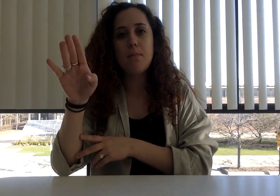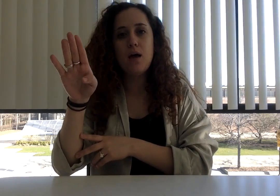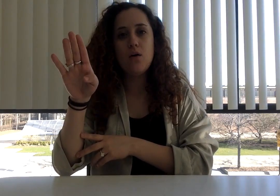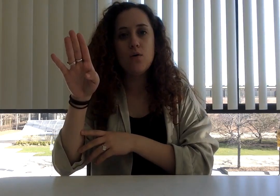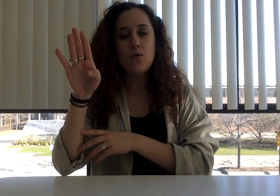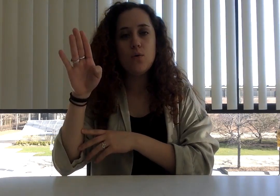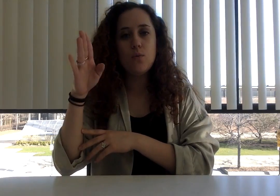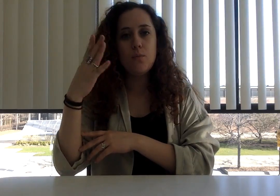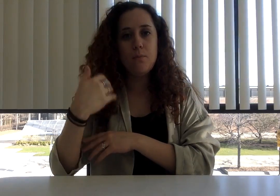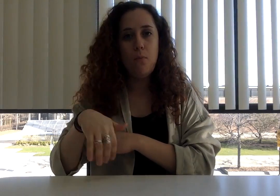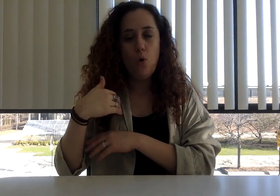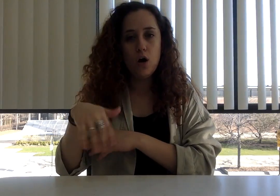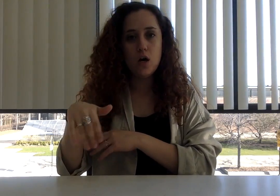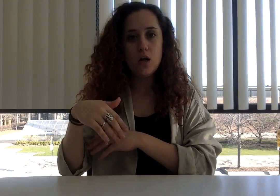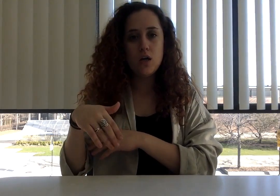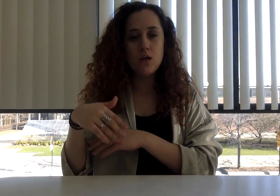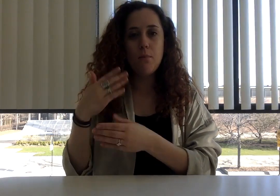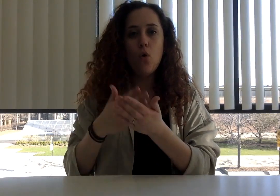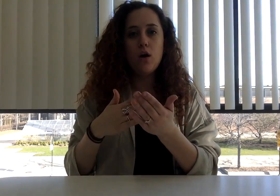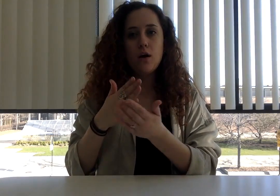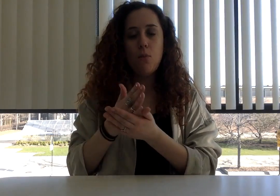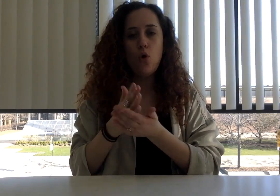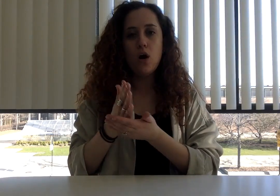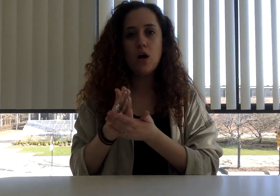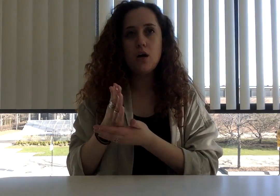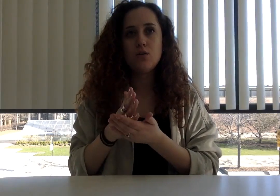is 9.6, 9 3/5.